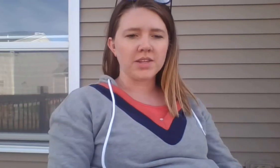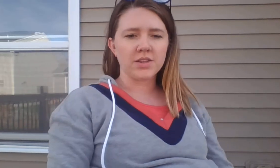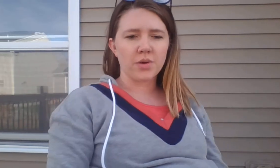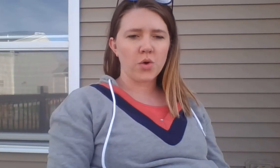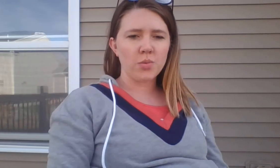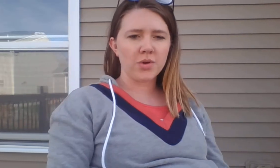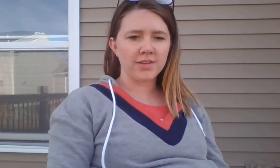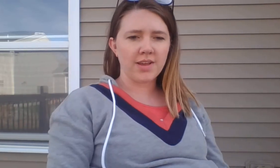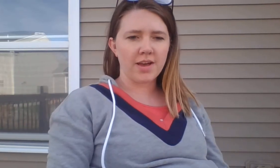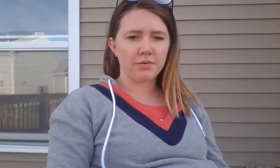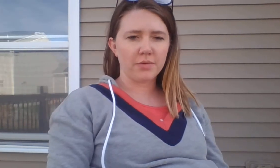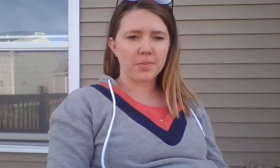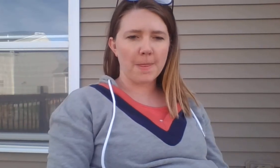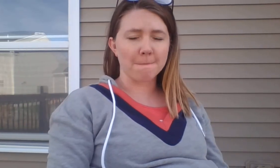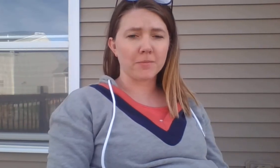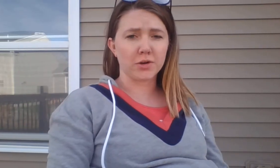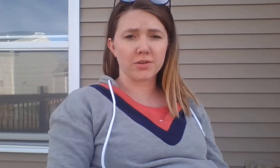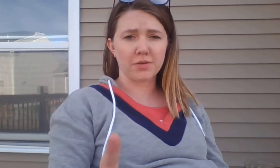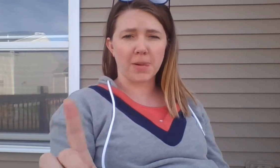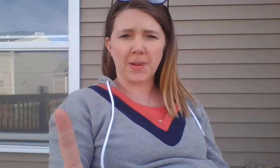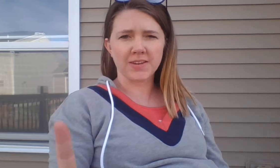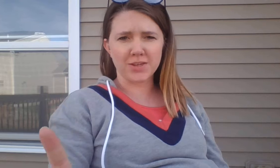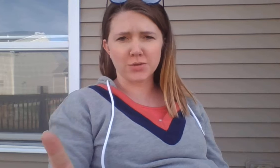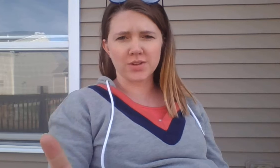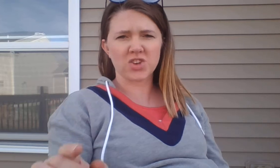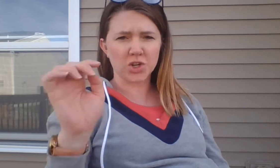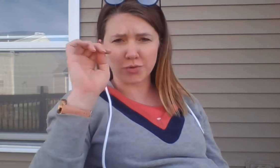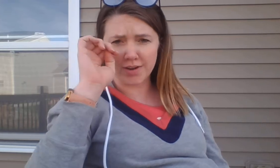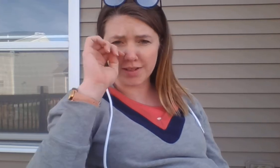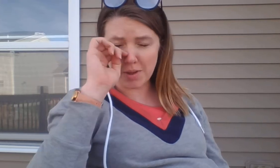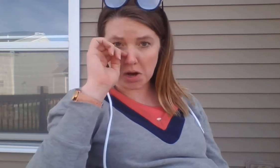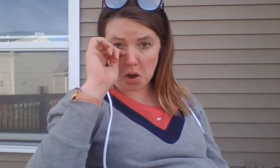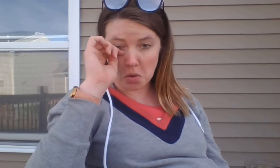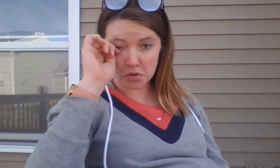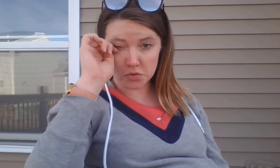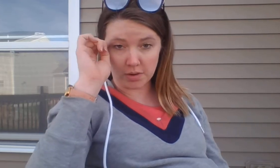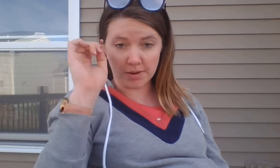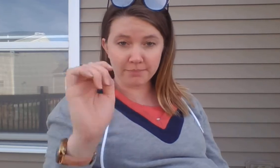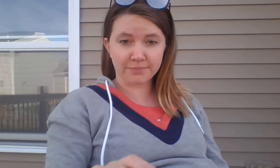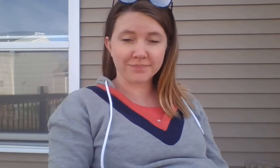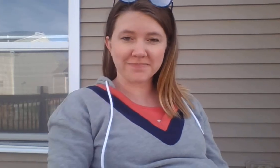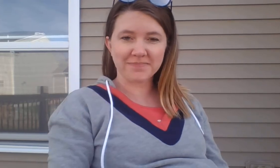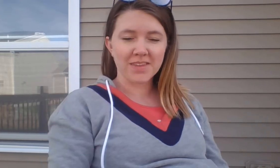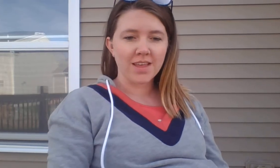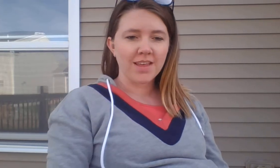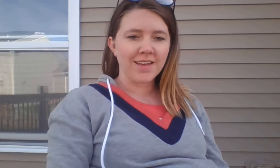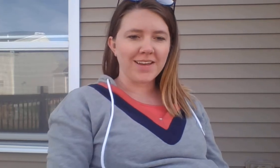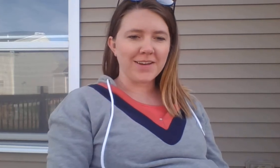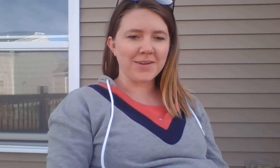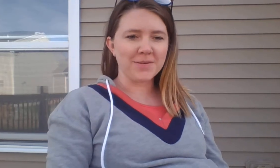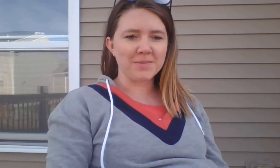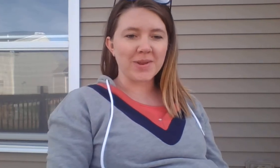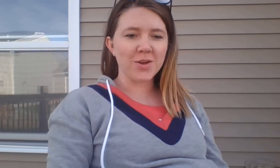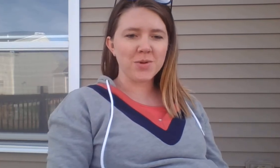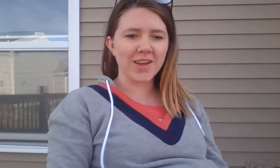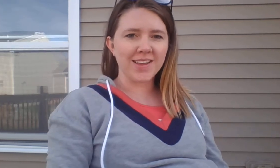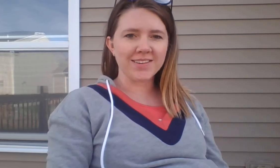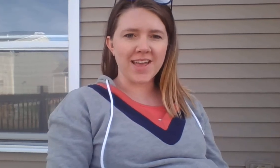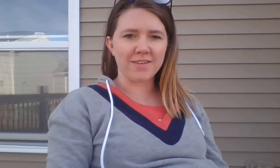Alright, so I hope you guys have, first of all, excuse the children in the background screaming, but I hope you guys have